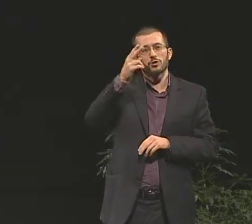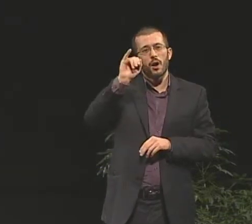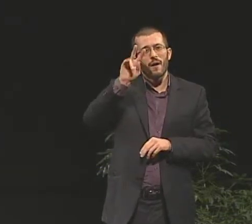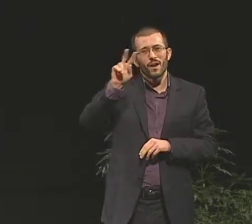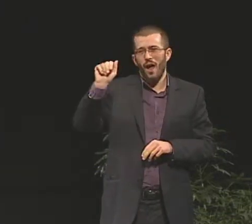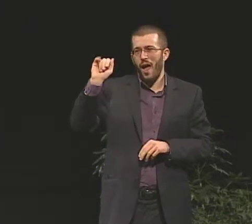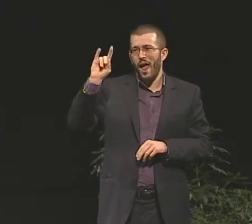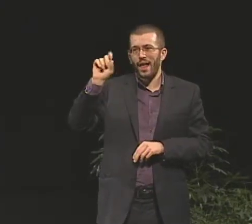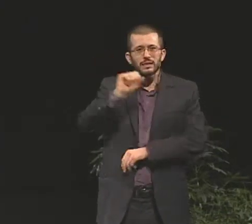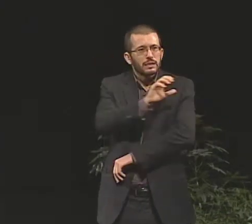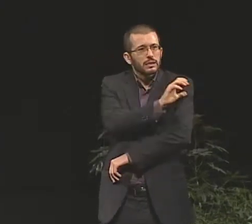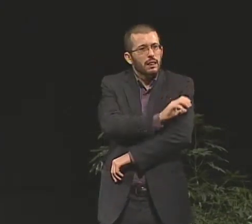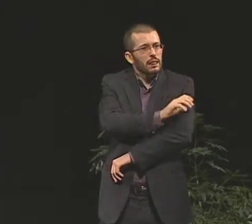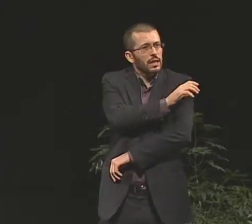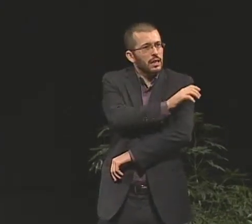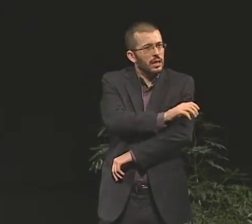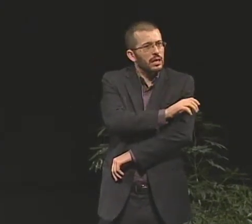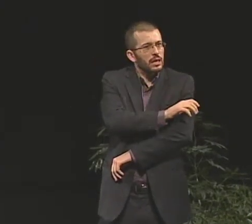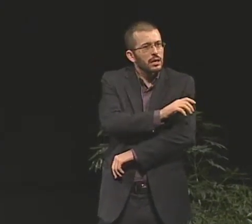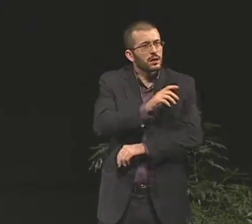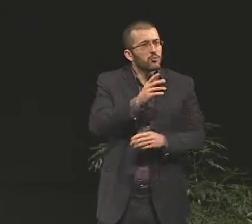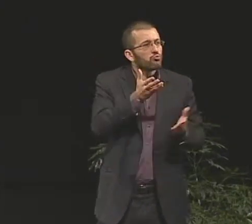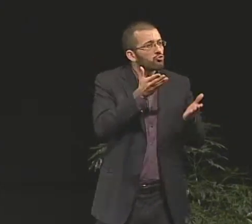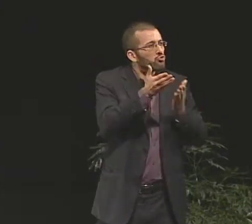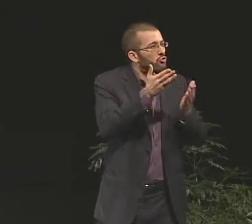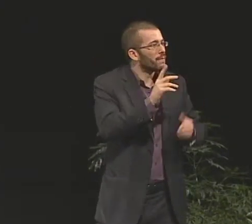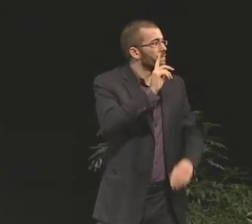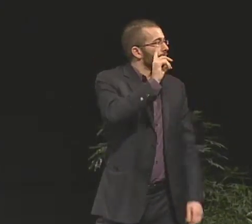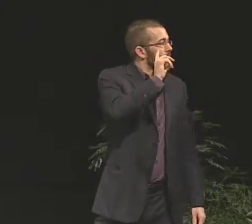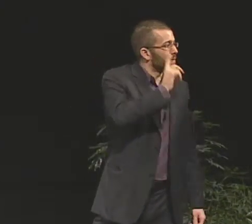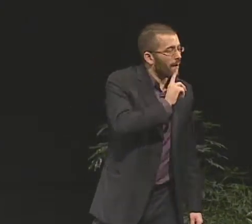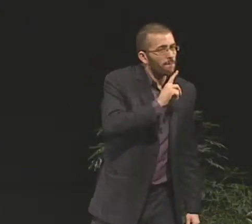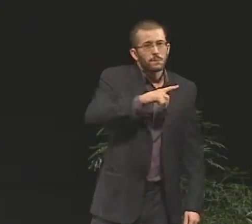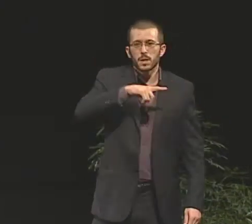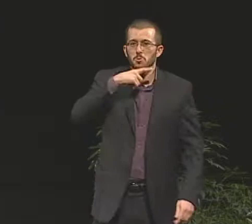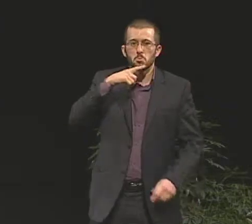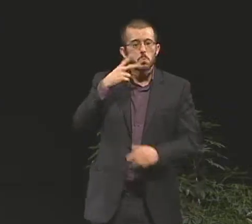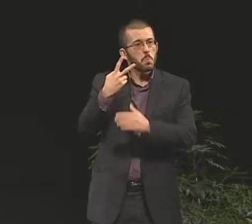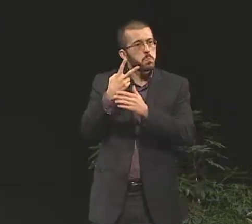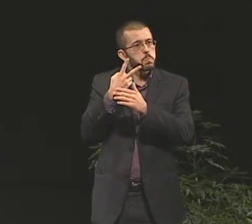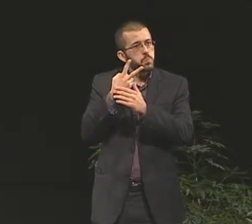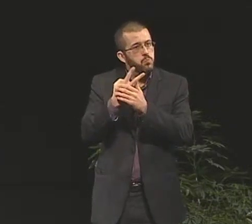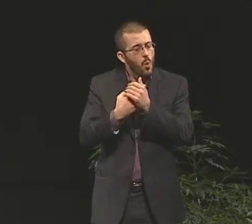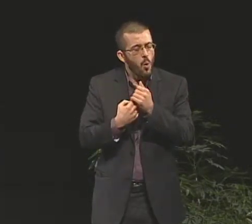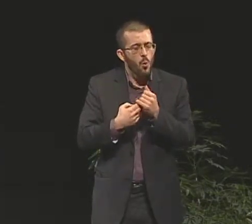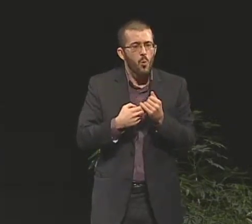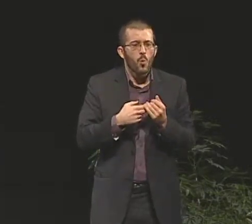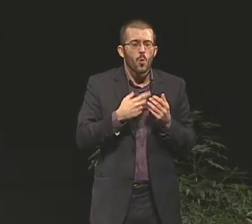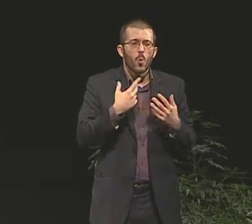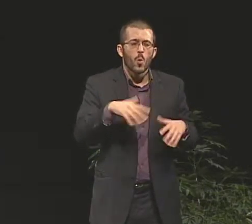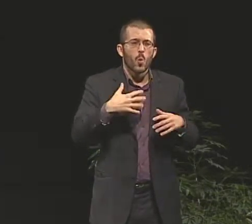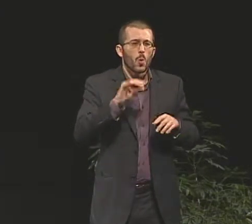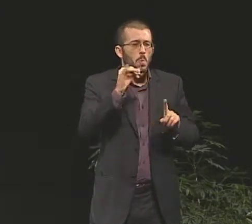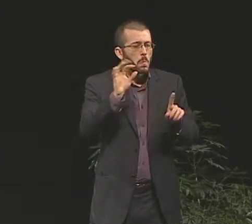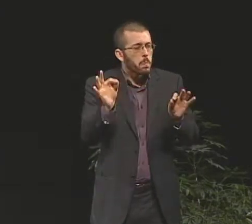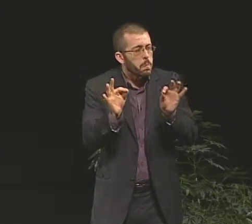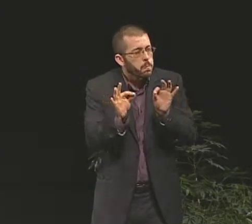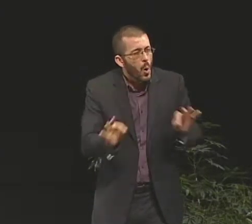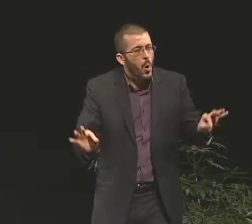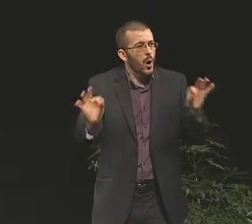And she runs an HIV/AIDS clinic serving deaf and hearing people both.